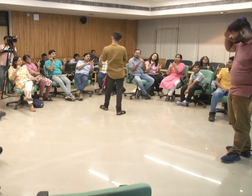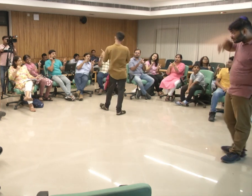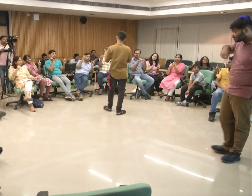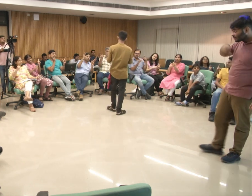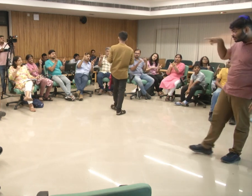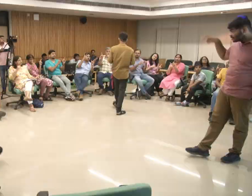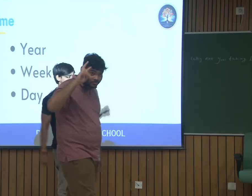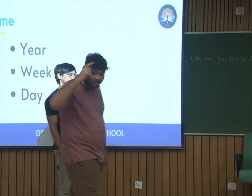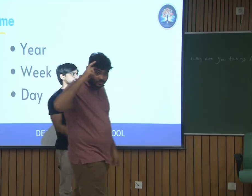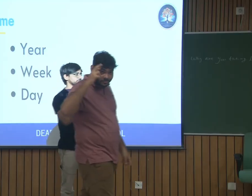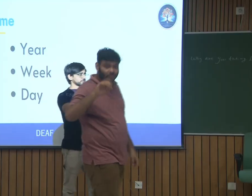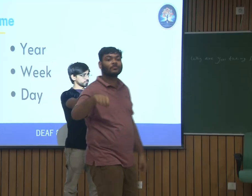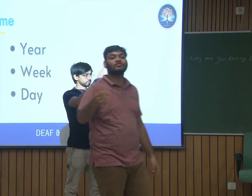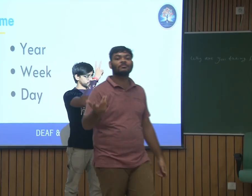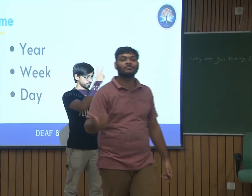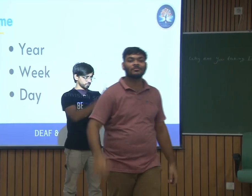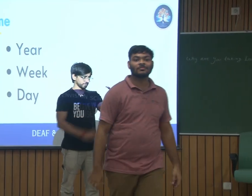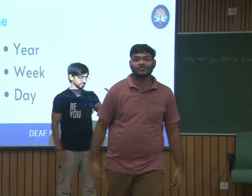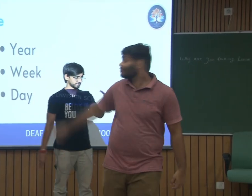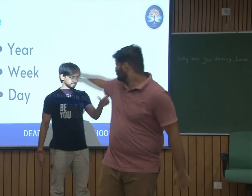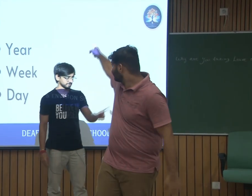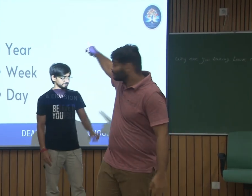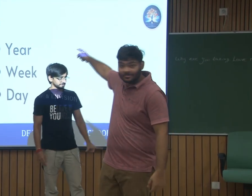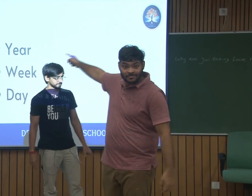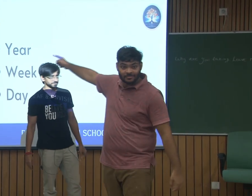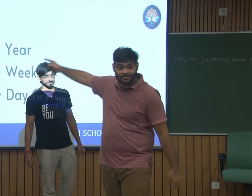Year goes 1 year. If you want to do two years.